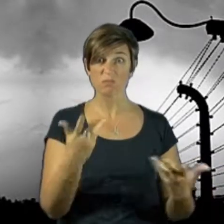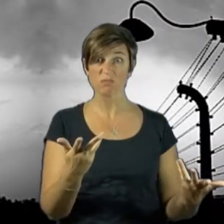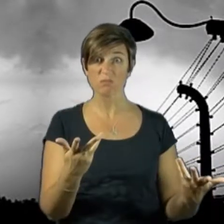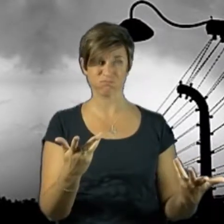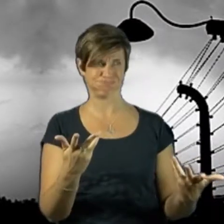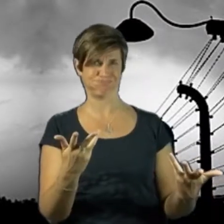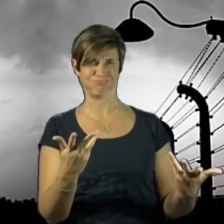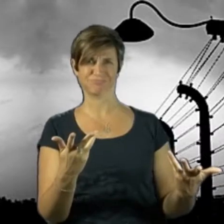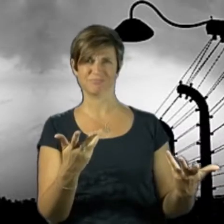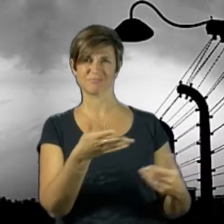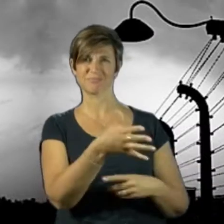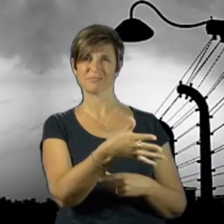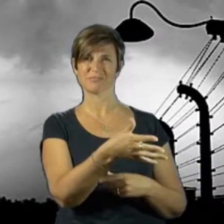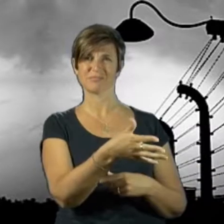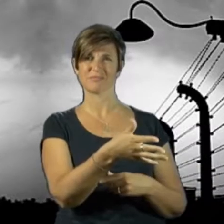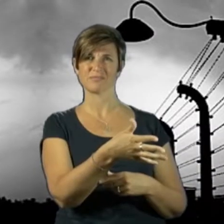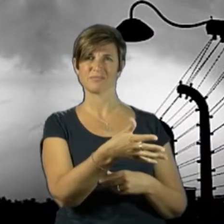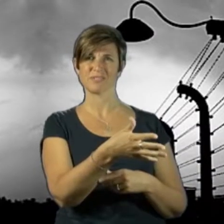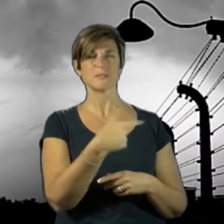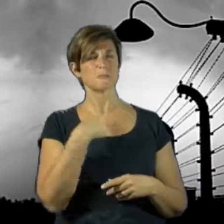For them, that was the very worst that happened.